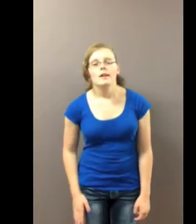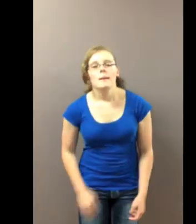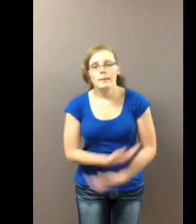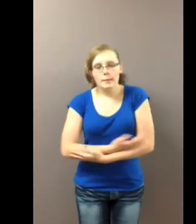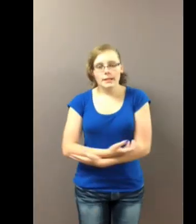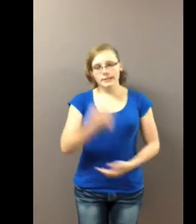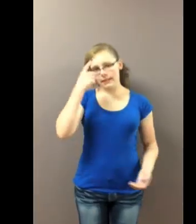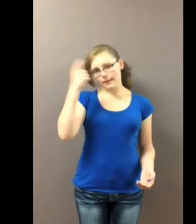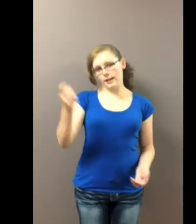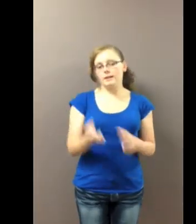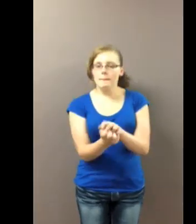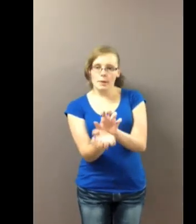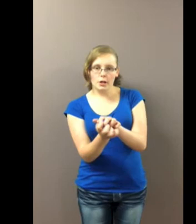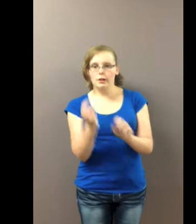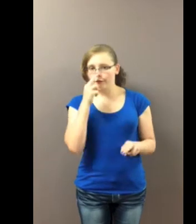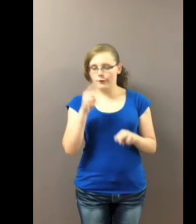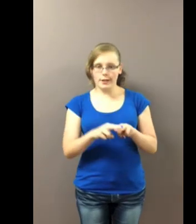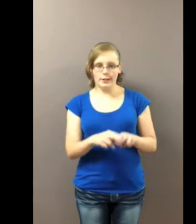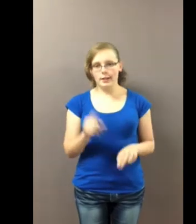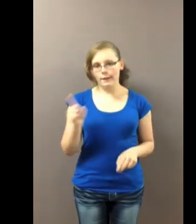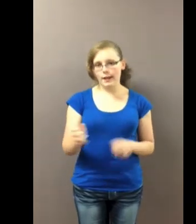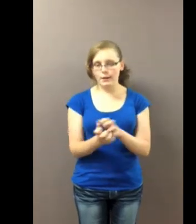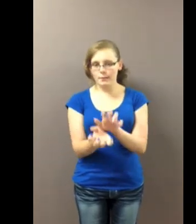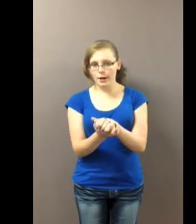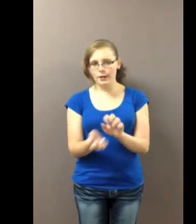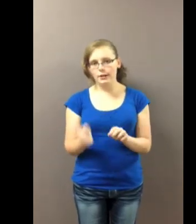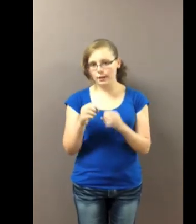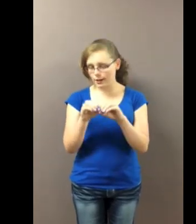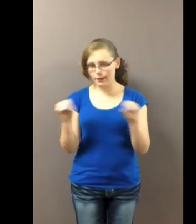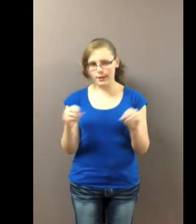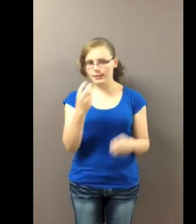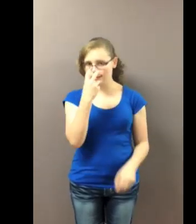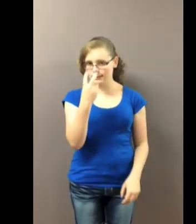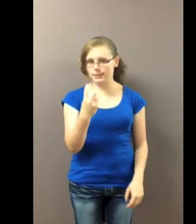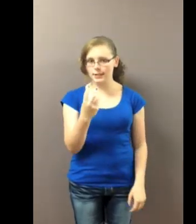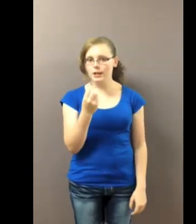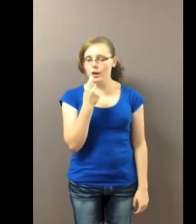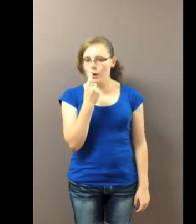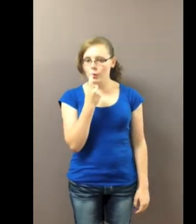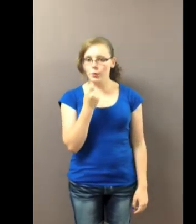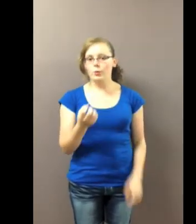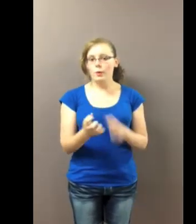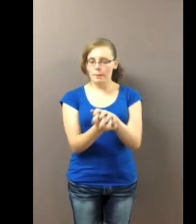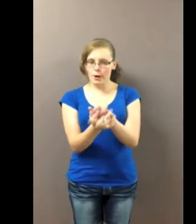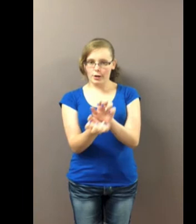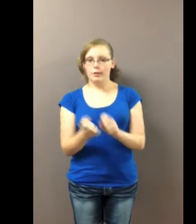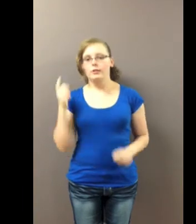Puppies think it's great fun to bark. They will bark at nothing, just to see who can bark